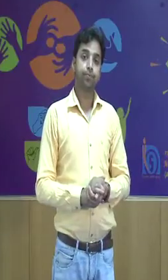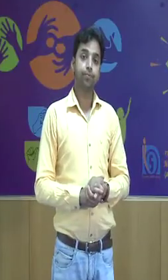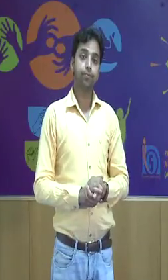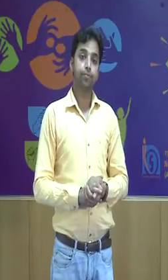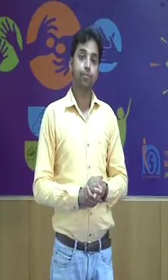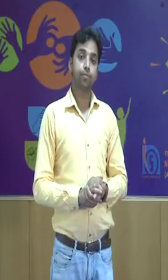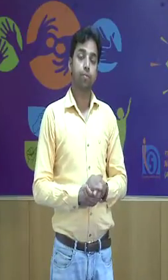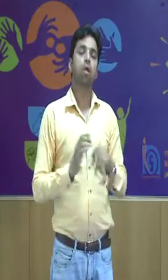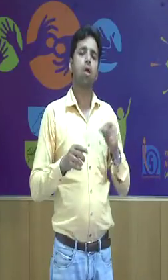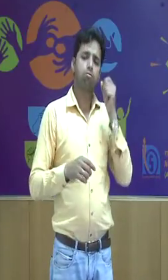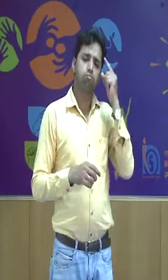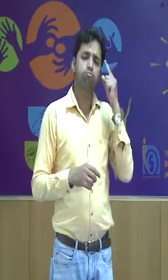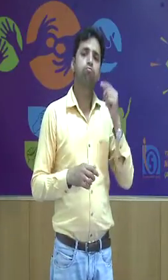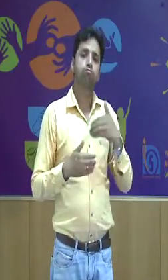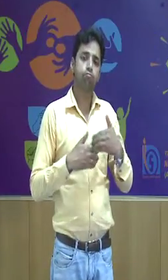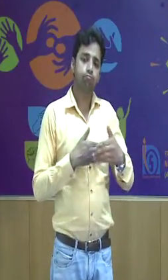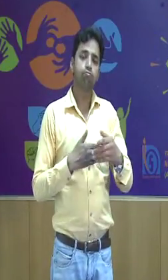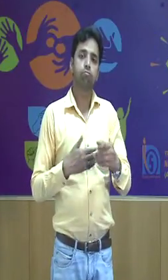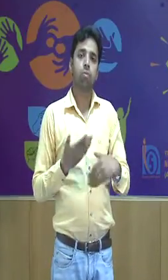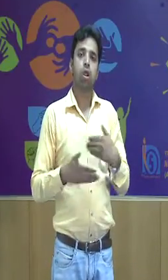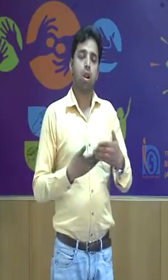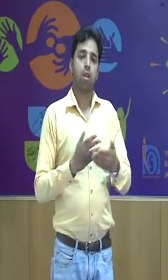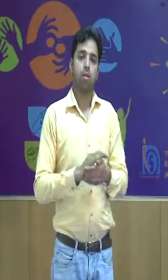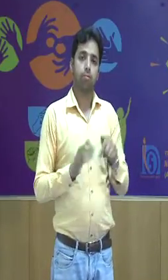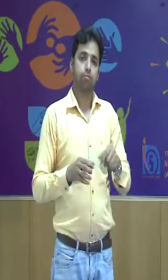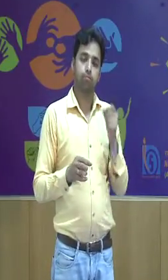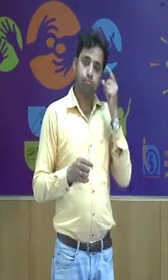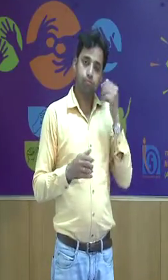Let us understand these two new terms now.